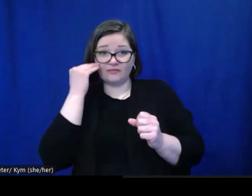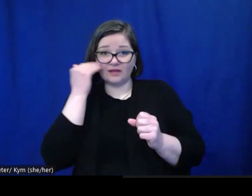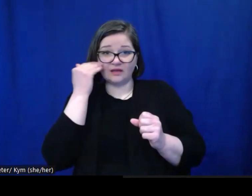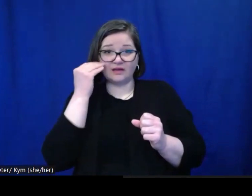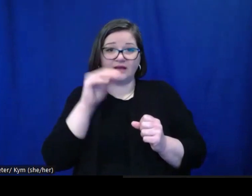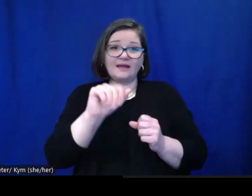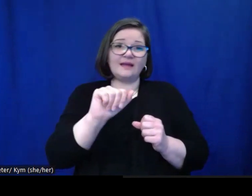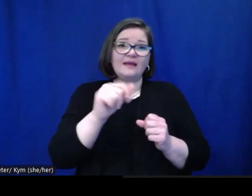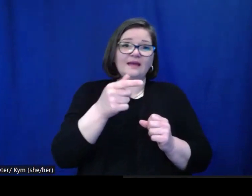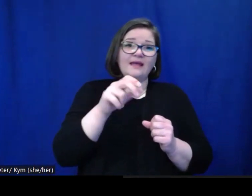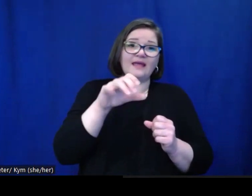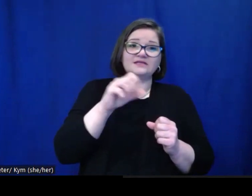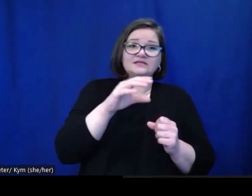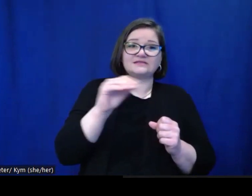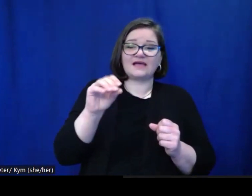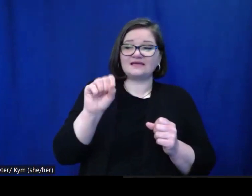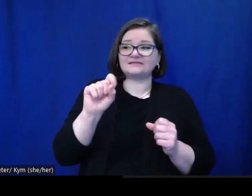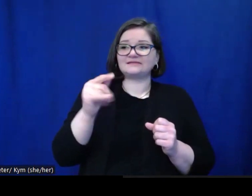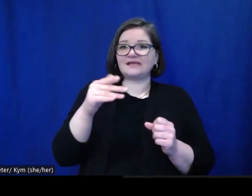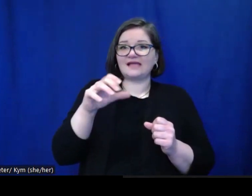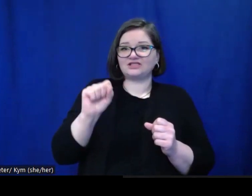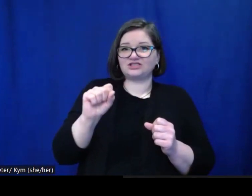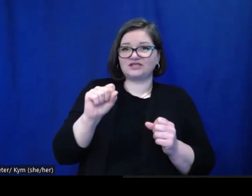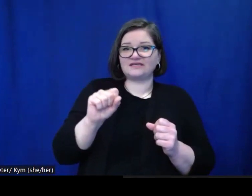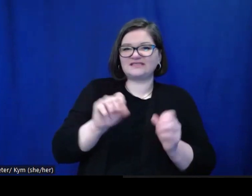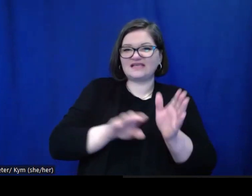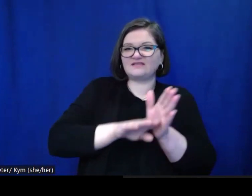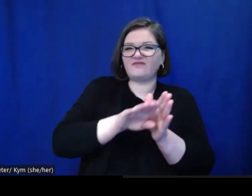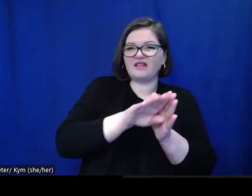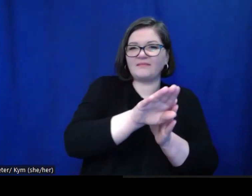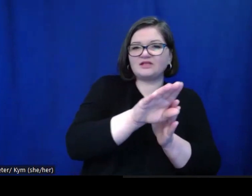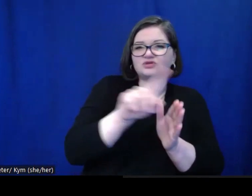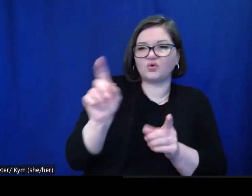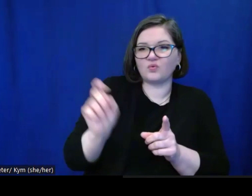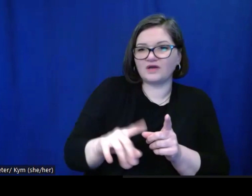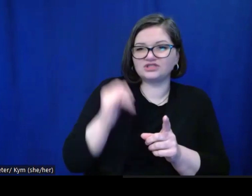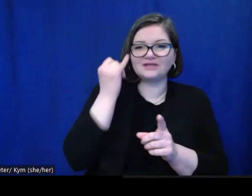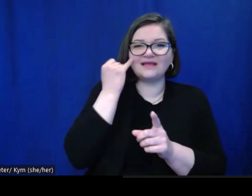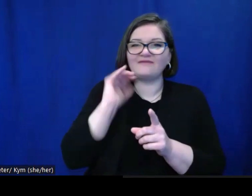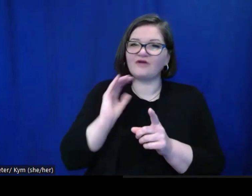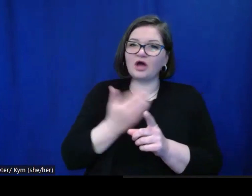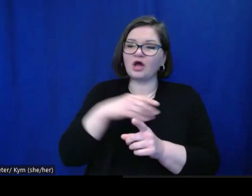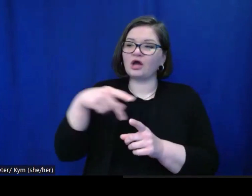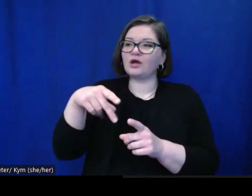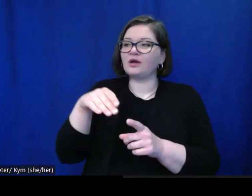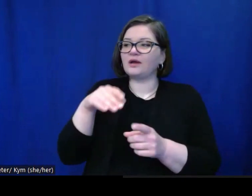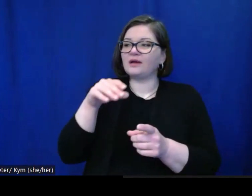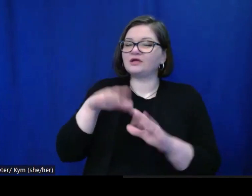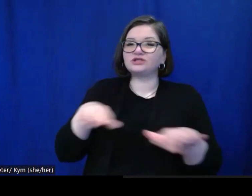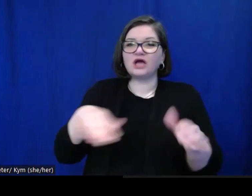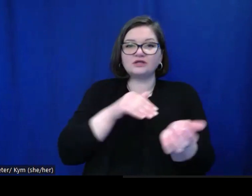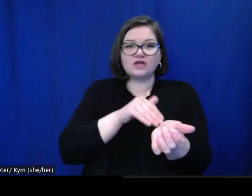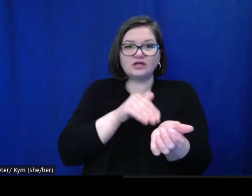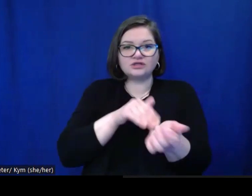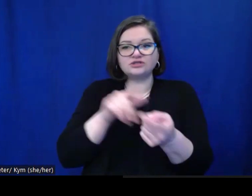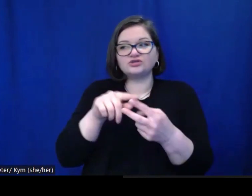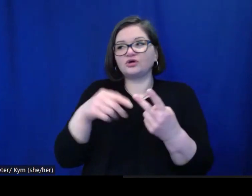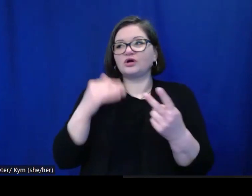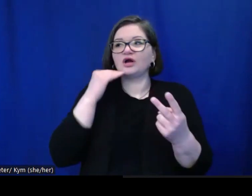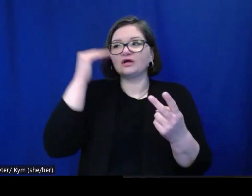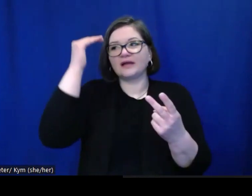questionnaires, developmental questionnaires. We could get these in our pediatrician's offices. If we could get these in our Head Starts, in our